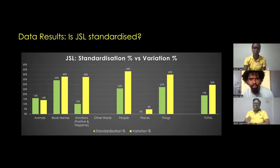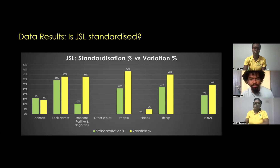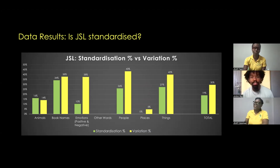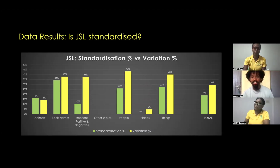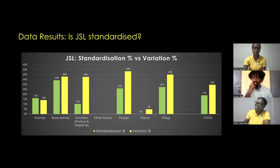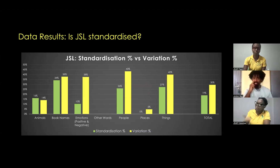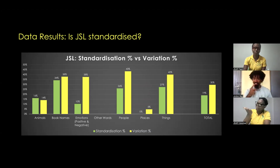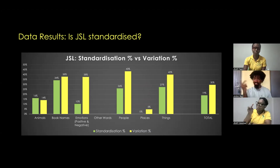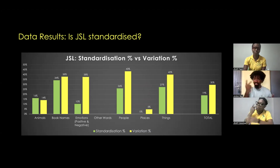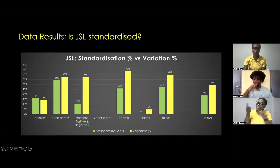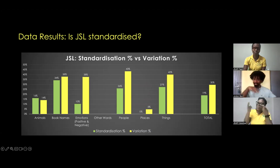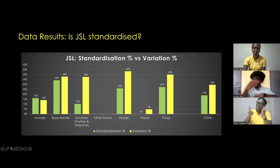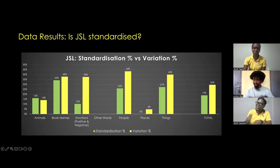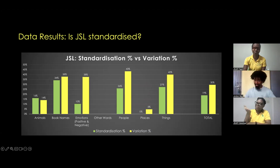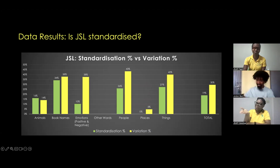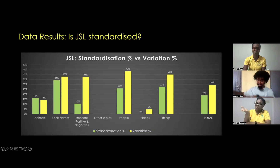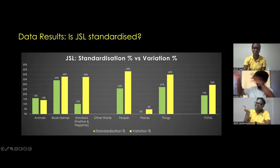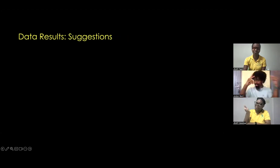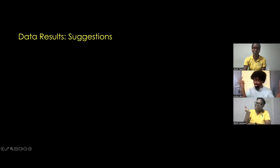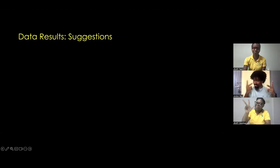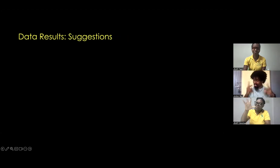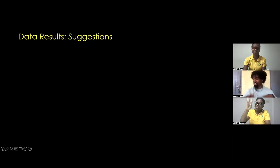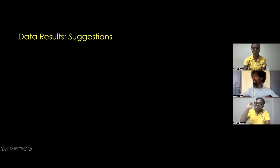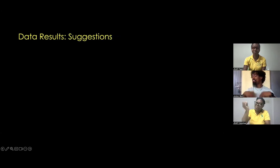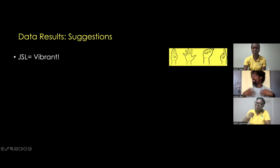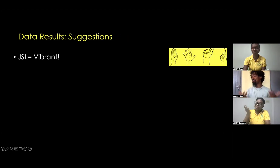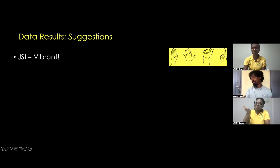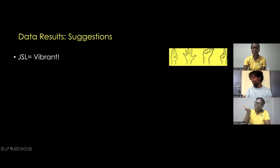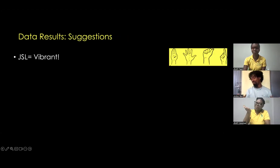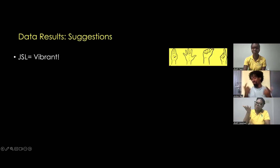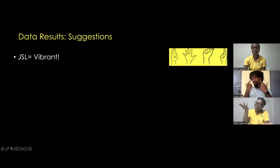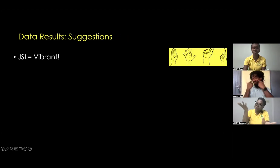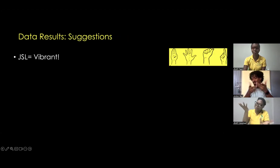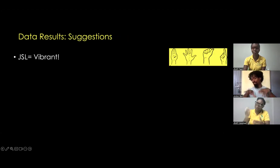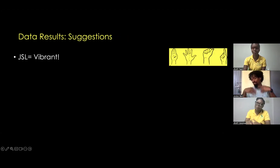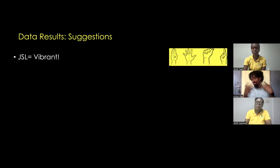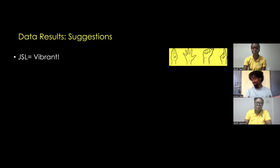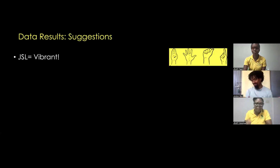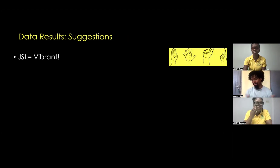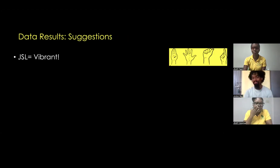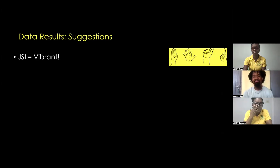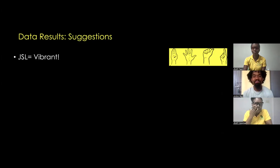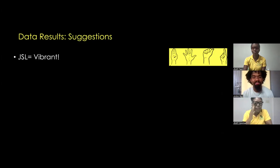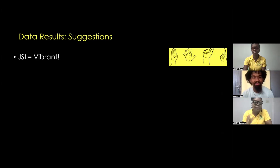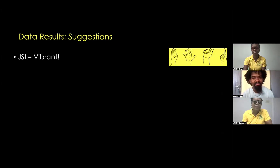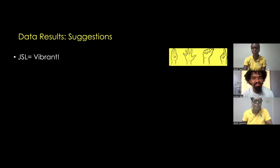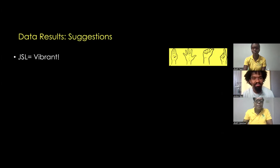So does it mean that GSL is the same all over the island? The result shows differently. No, it's not. There are